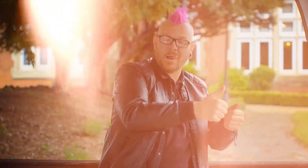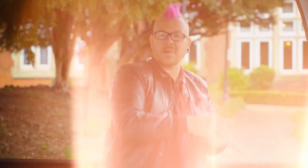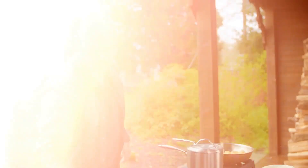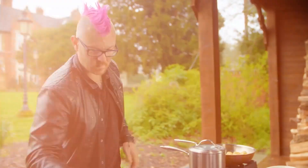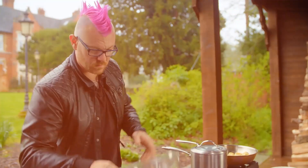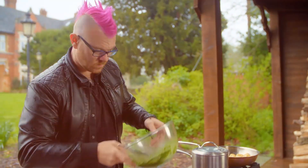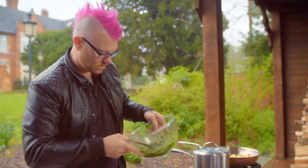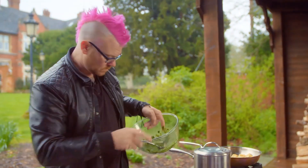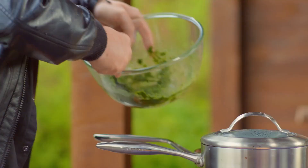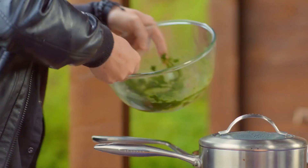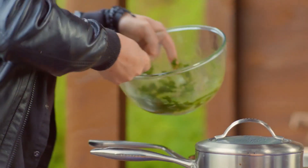the gnocchi.